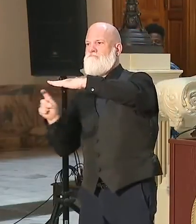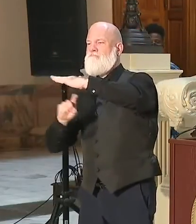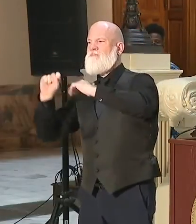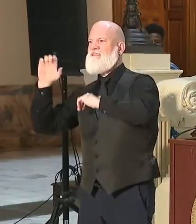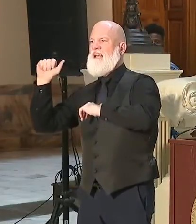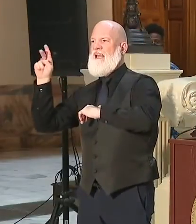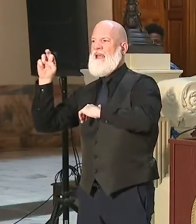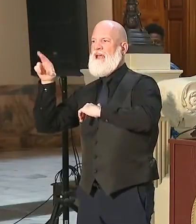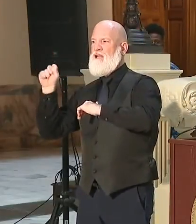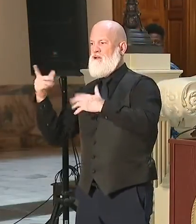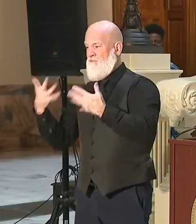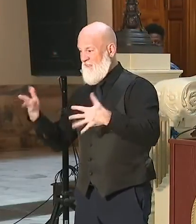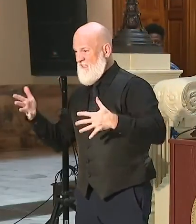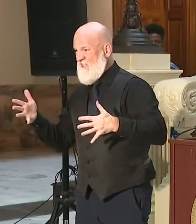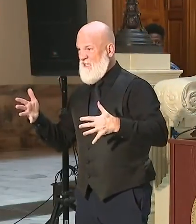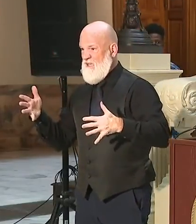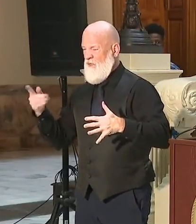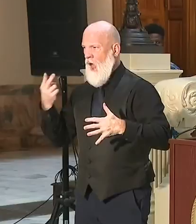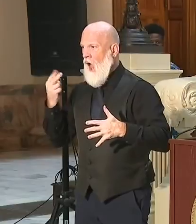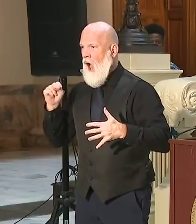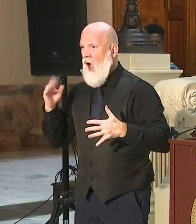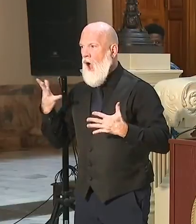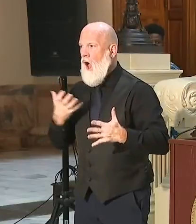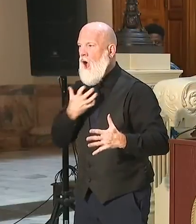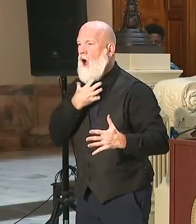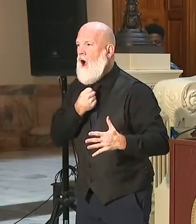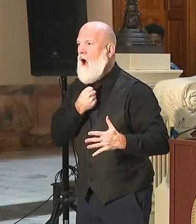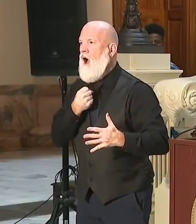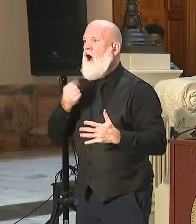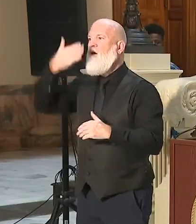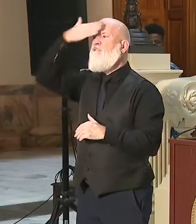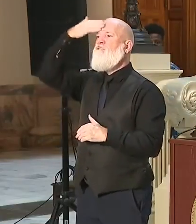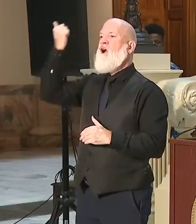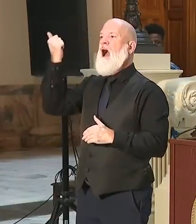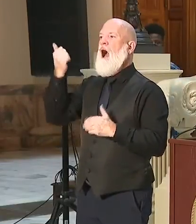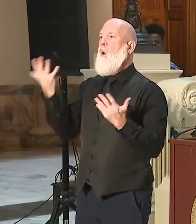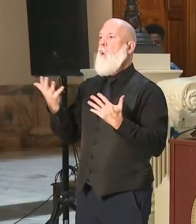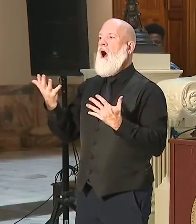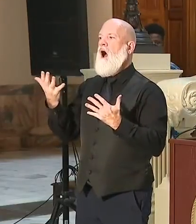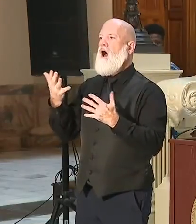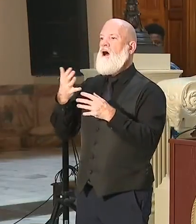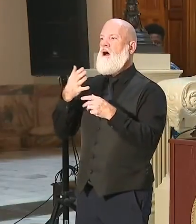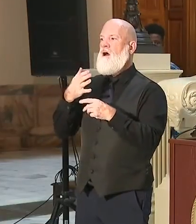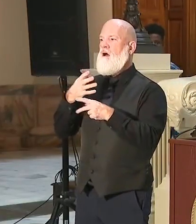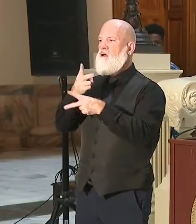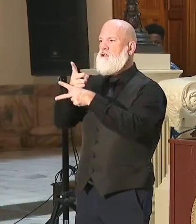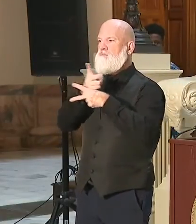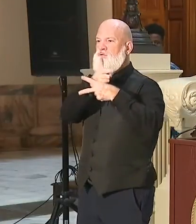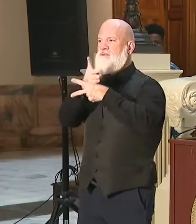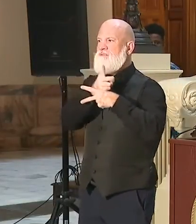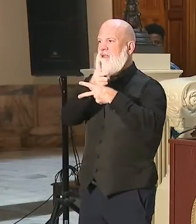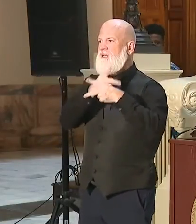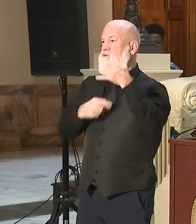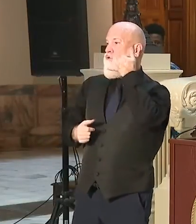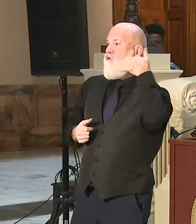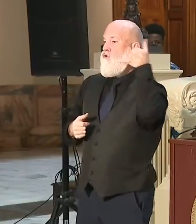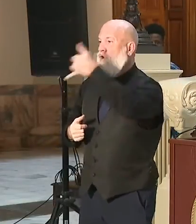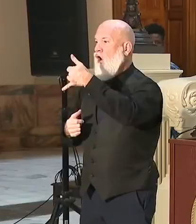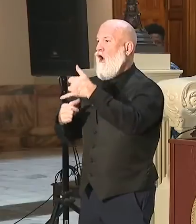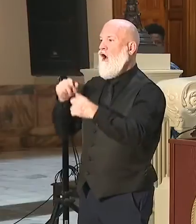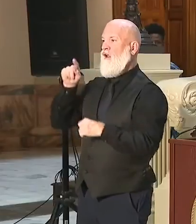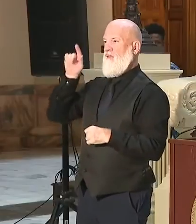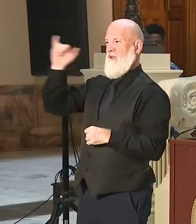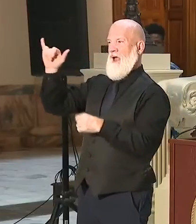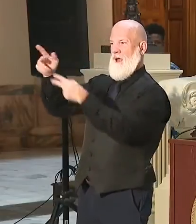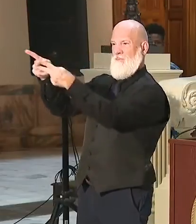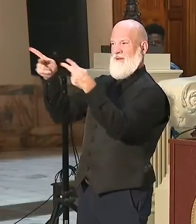Election Source, on Saturday and said, hey guys, I need you to come here and add this particular race back to this